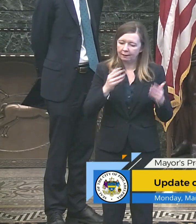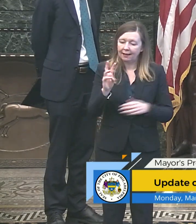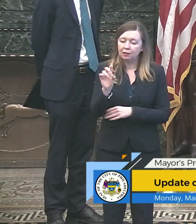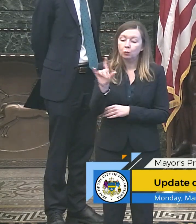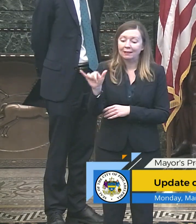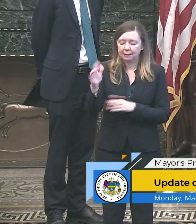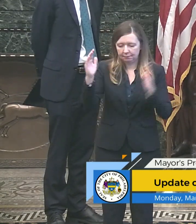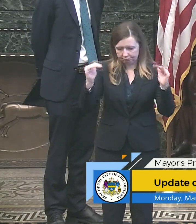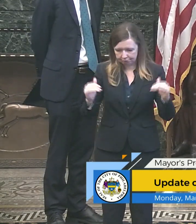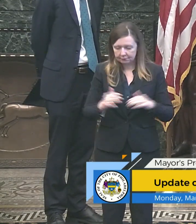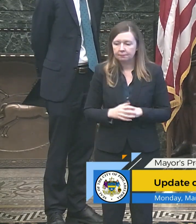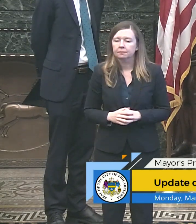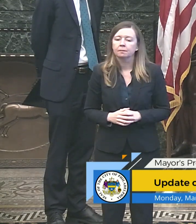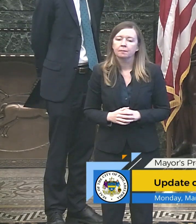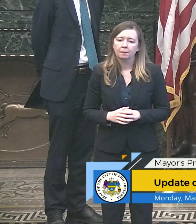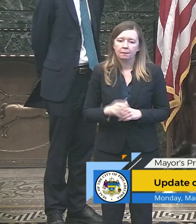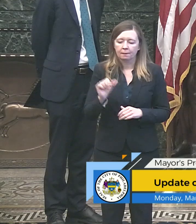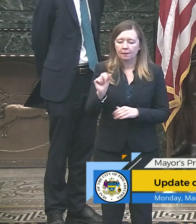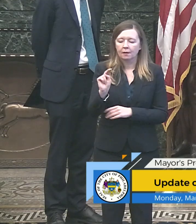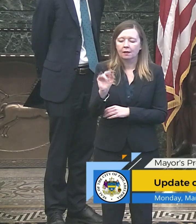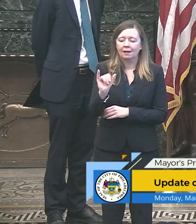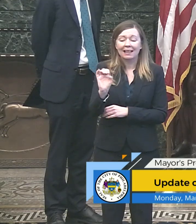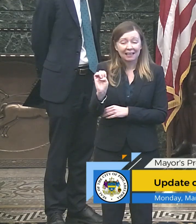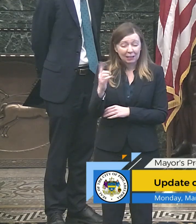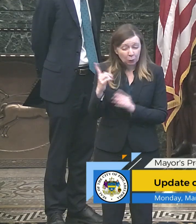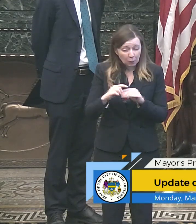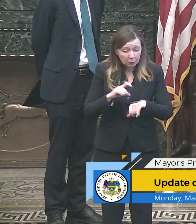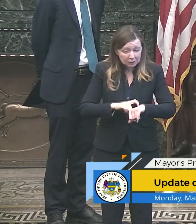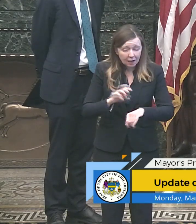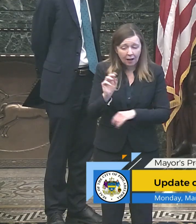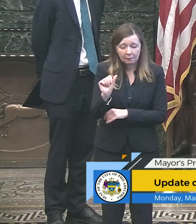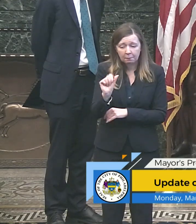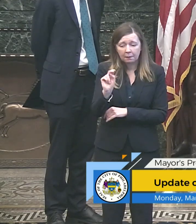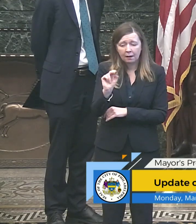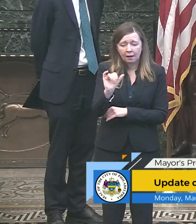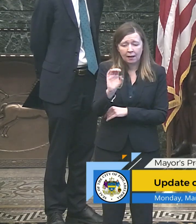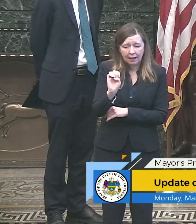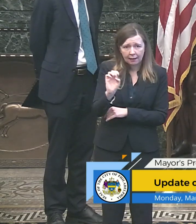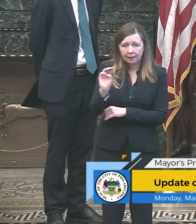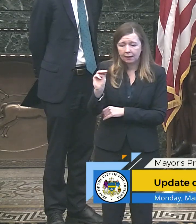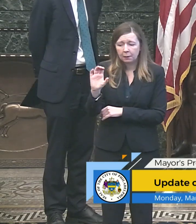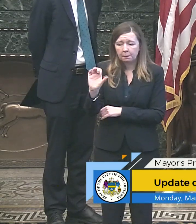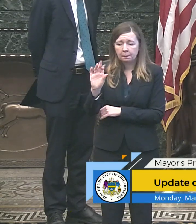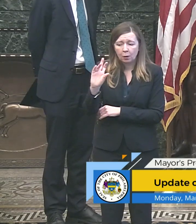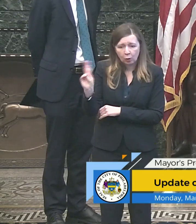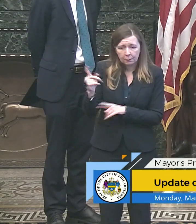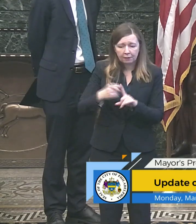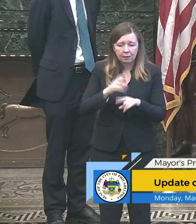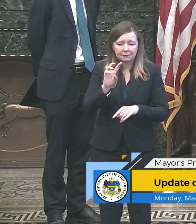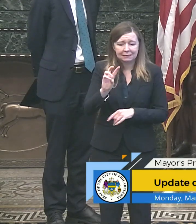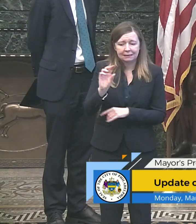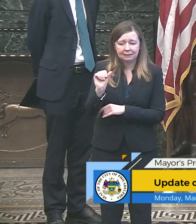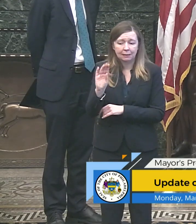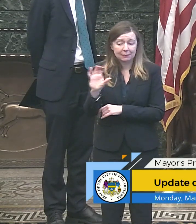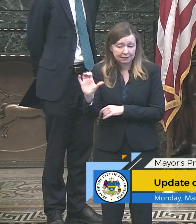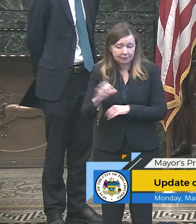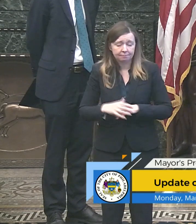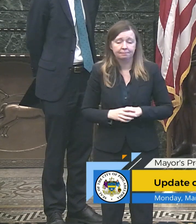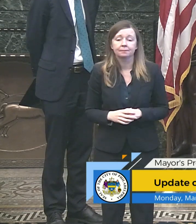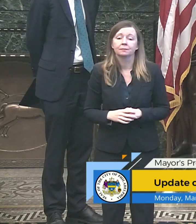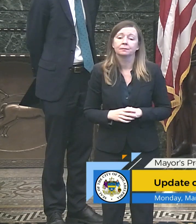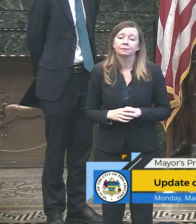Wendy. Let's try Annie one more time. Annie McCormick of 6ABC.